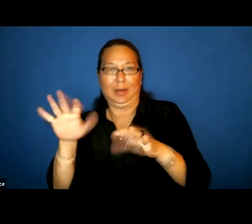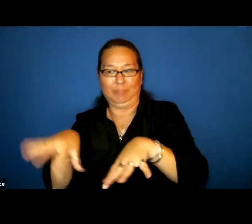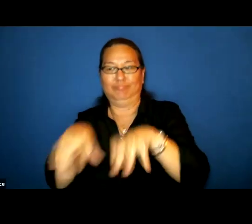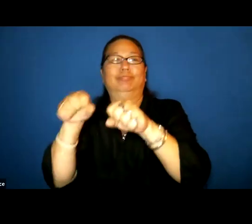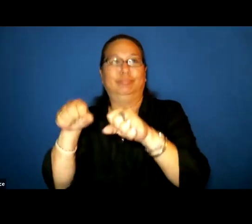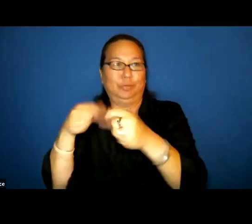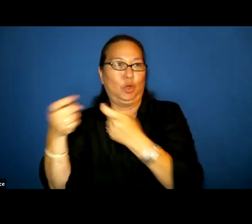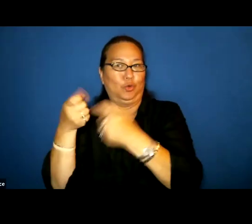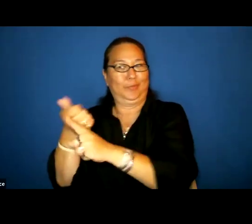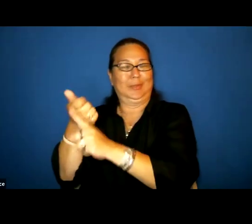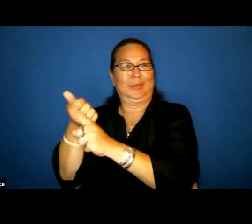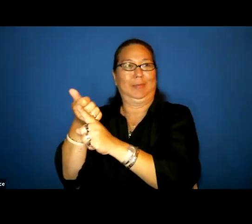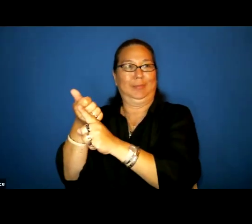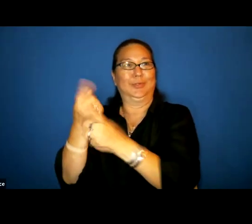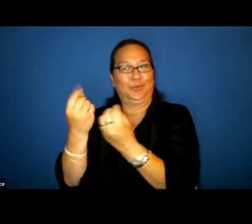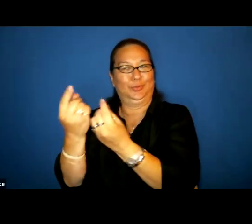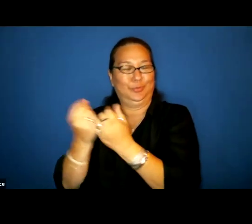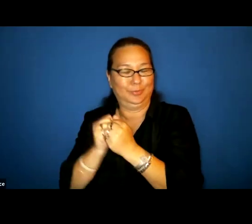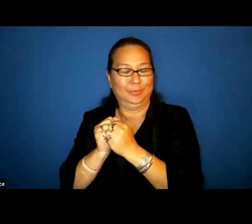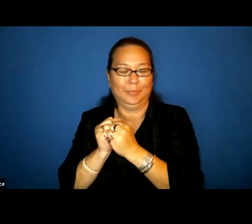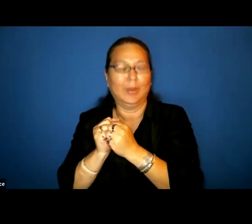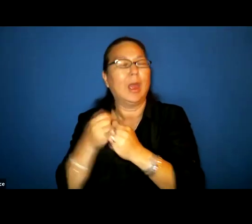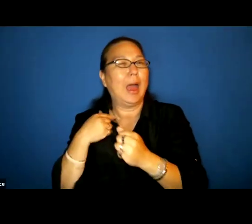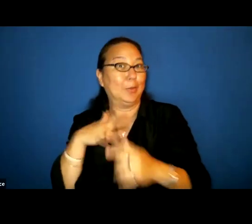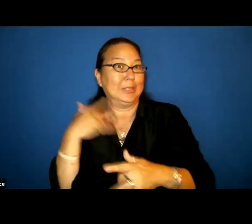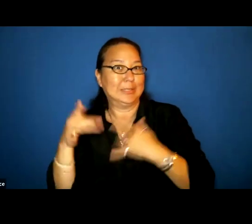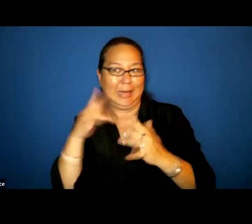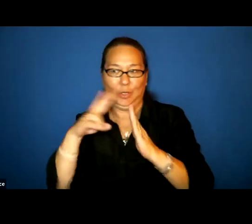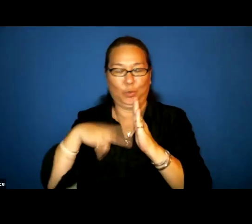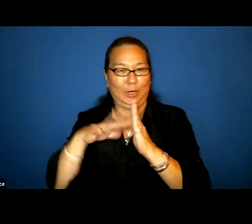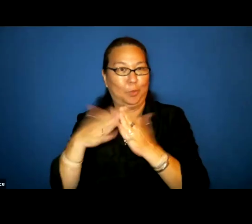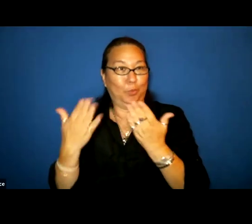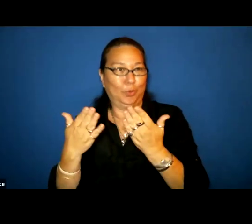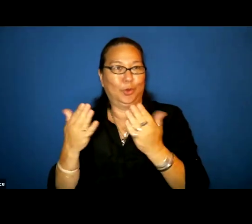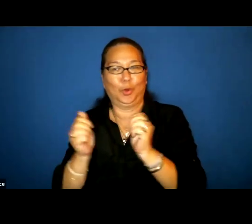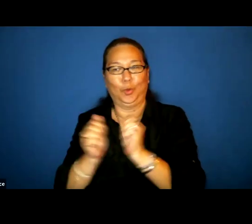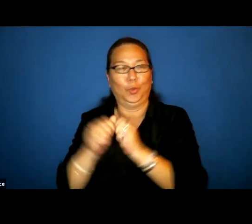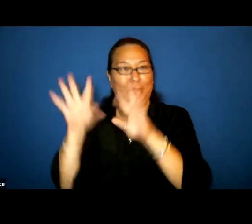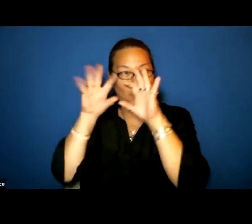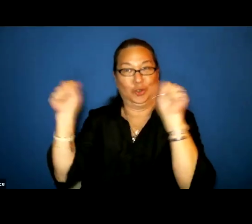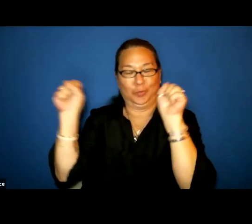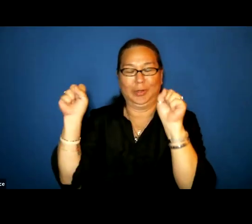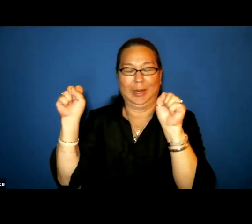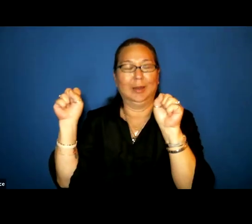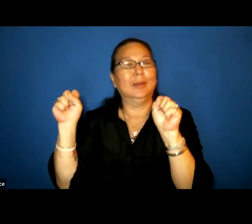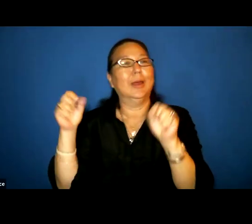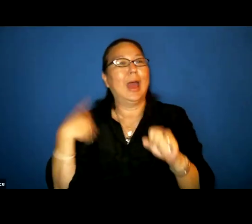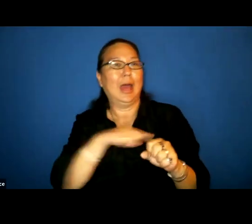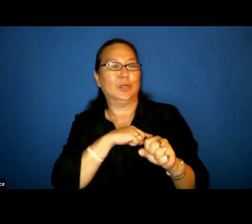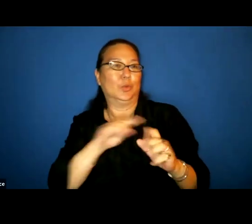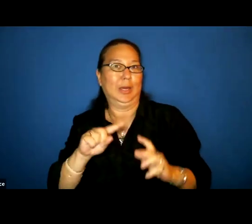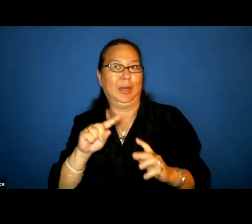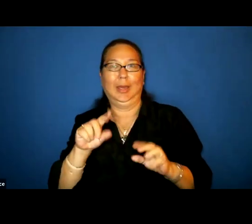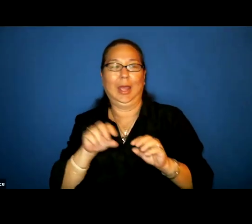I was very excited to read a book alongside Superintendent Skipper as we launched our new literacy